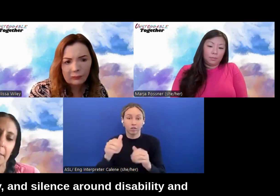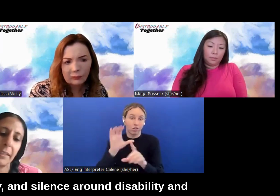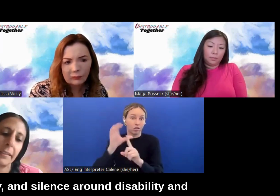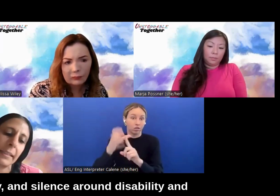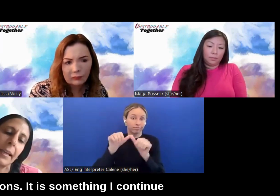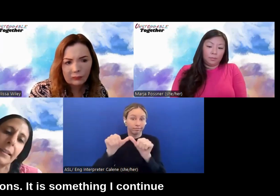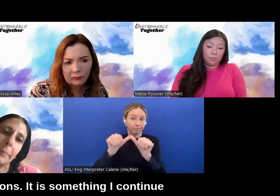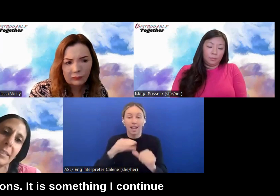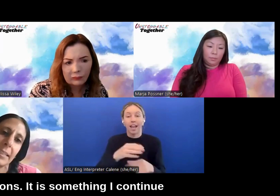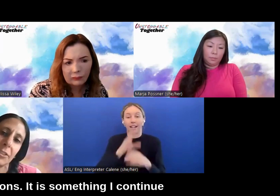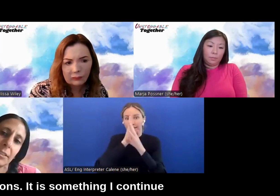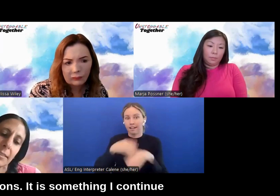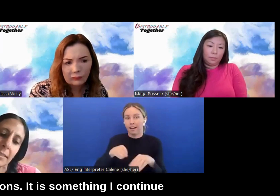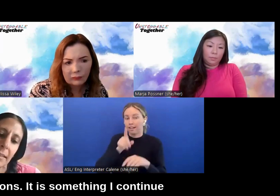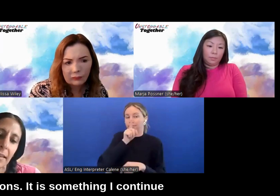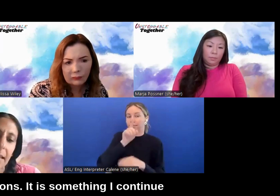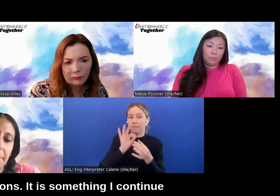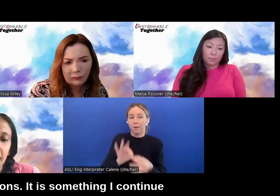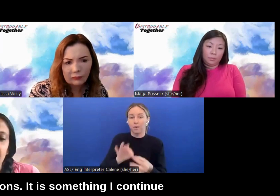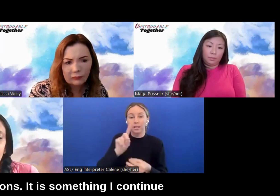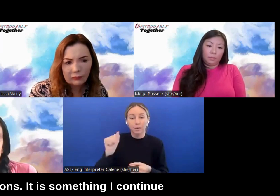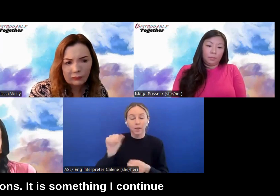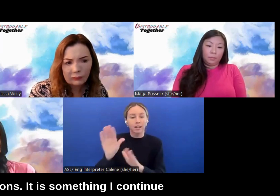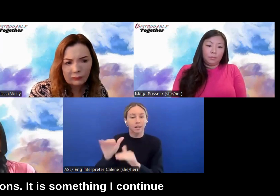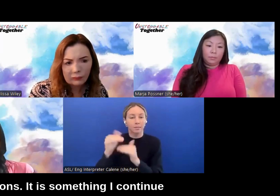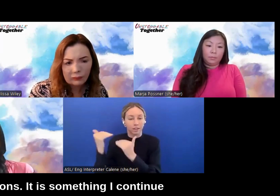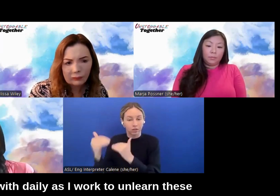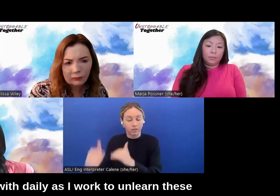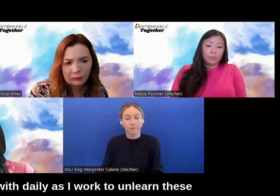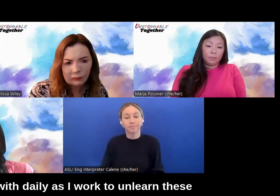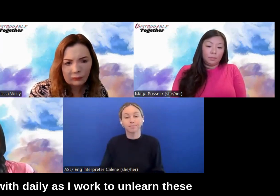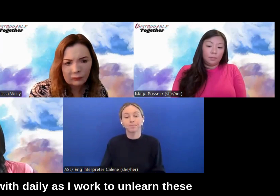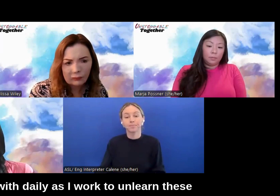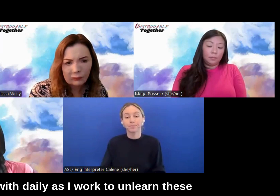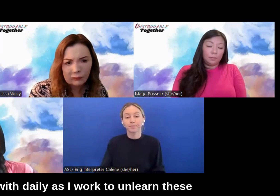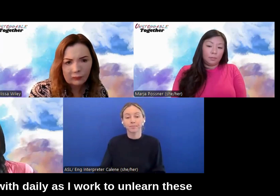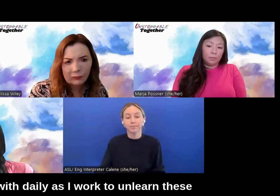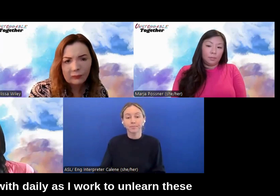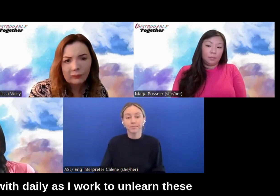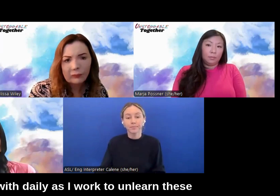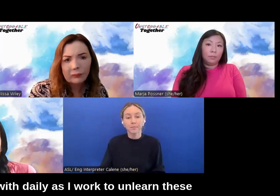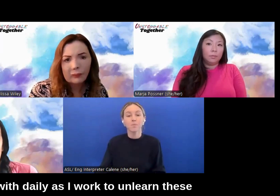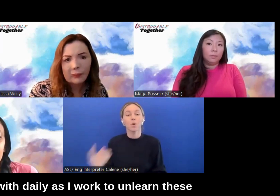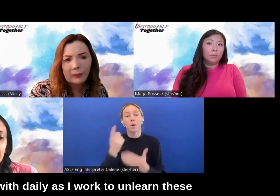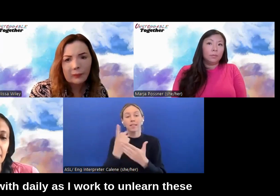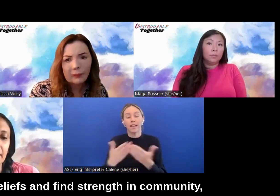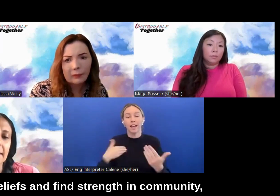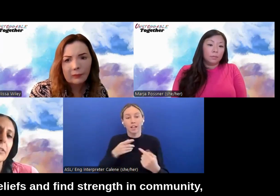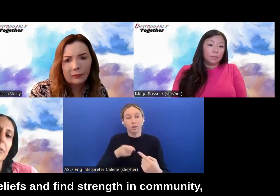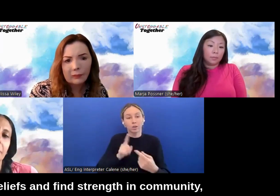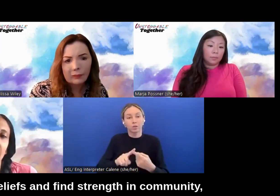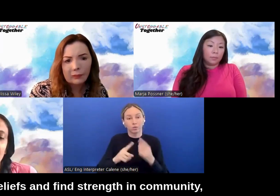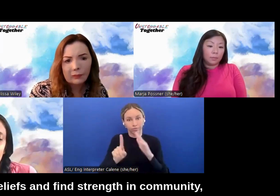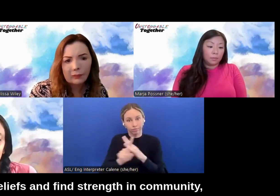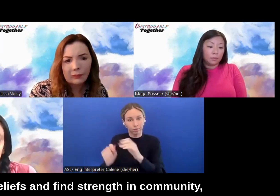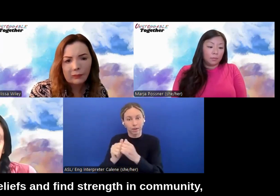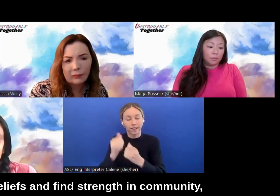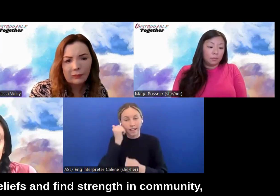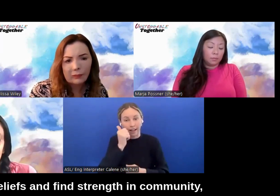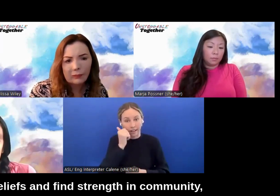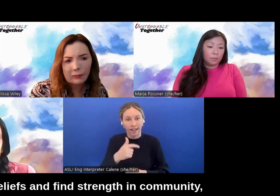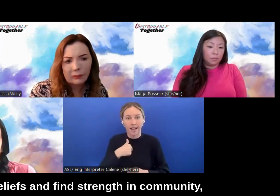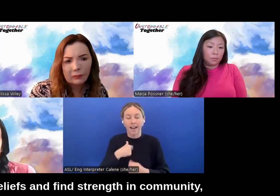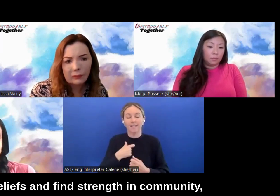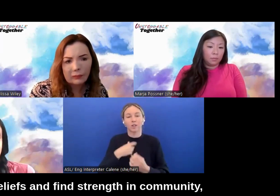around disability and limitations. It is something I continue to struggle with daily as I work to unlearn these internalized